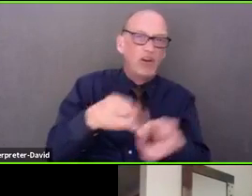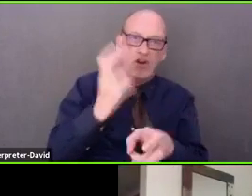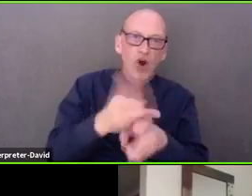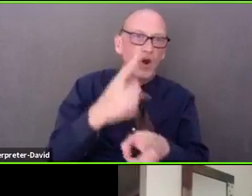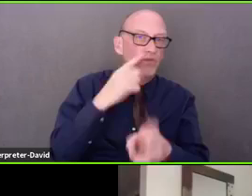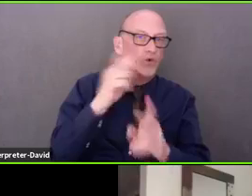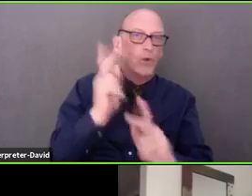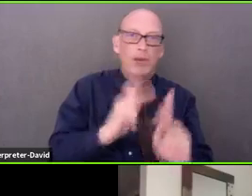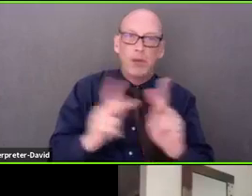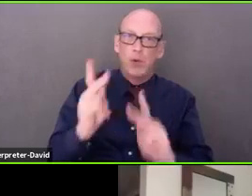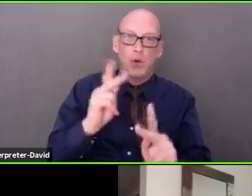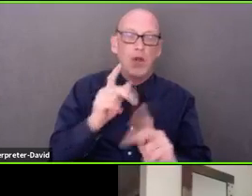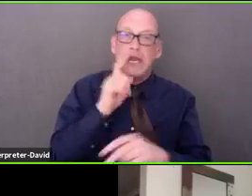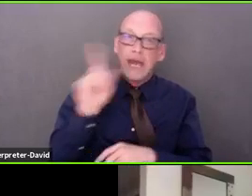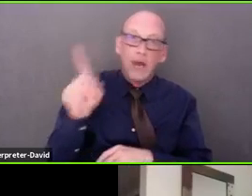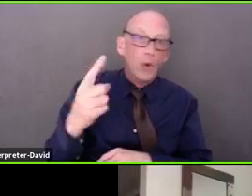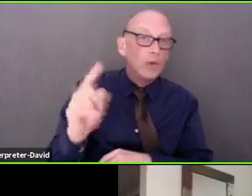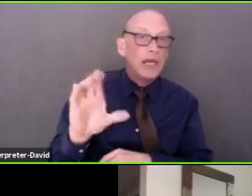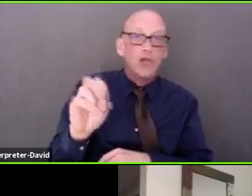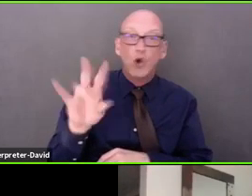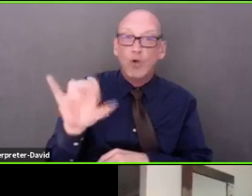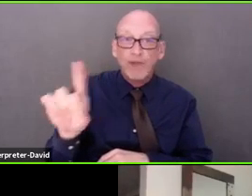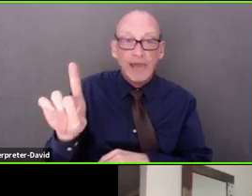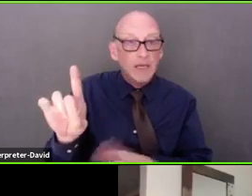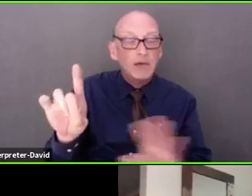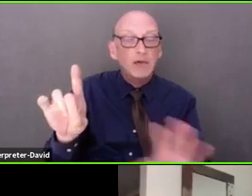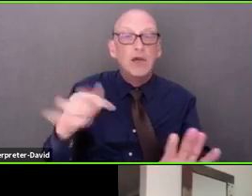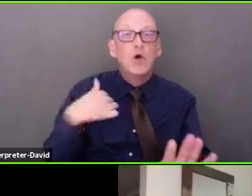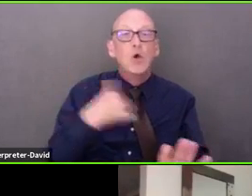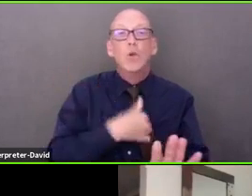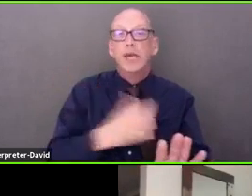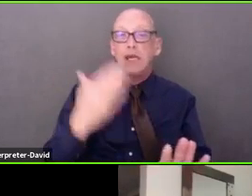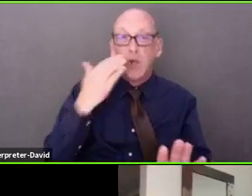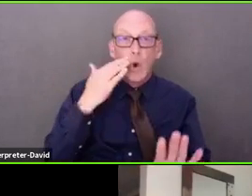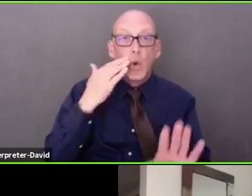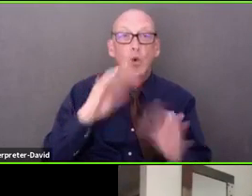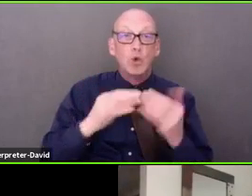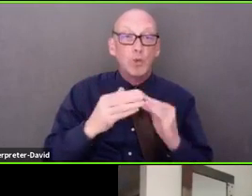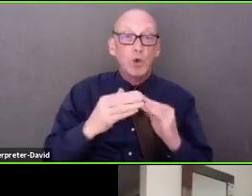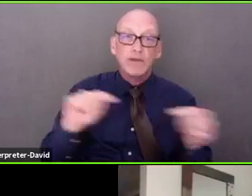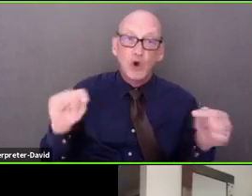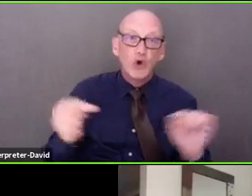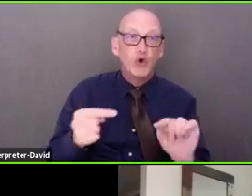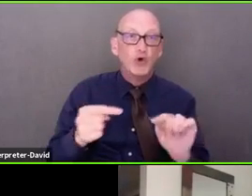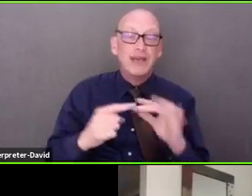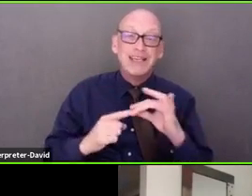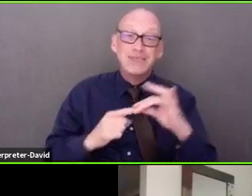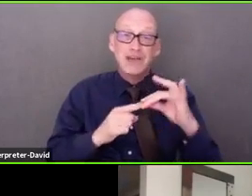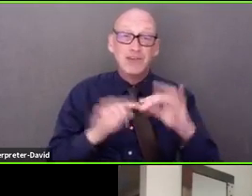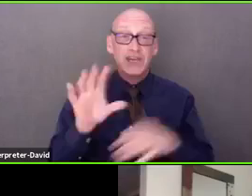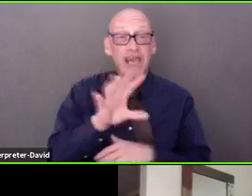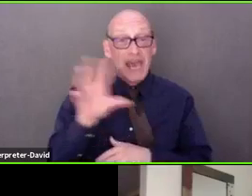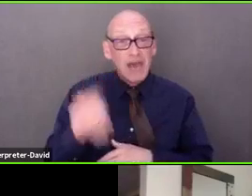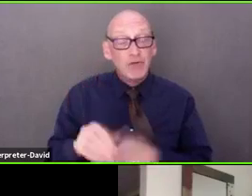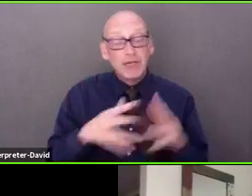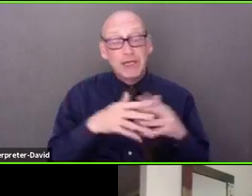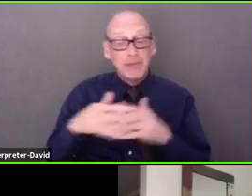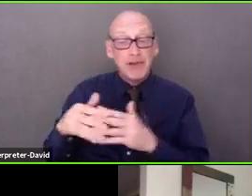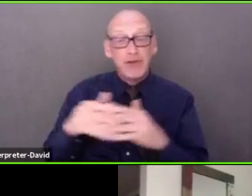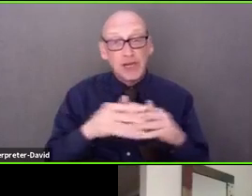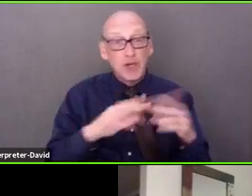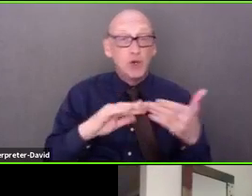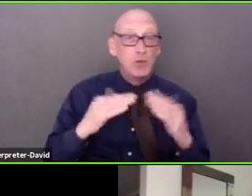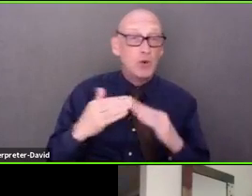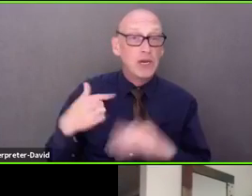people. Not just COVID, we know that in our communities are hurting, especially our African American community. And we